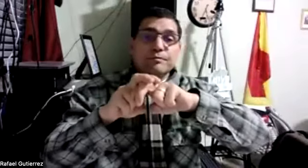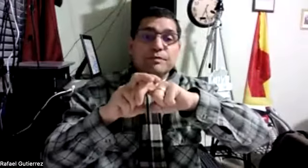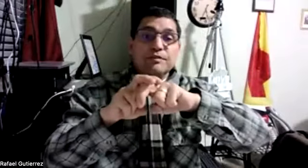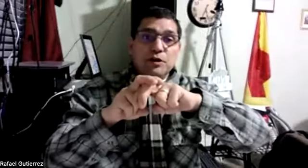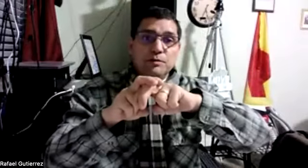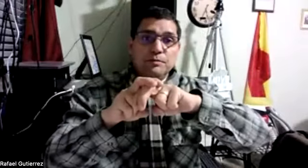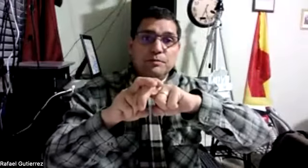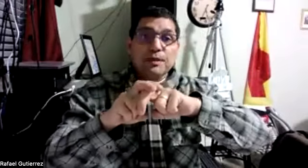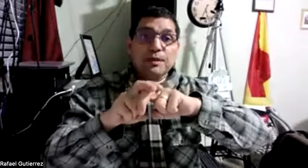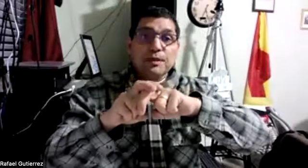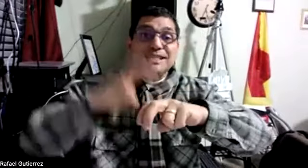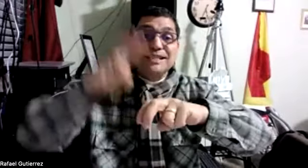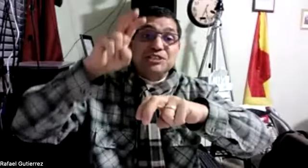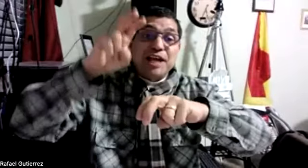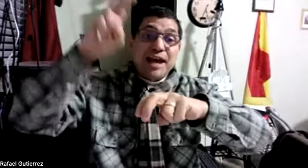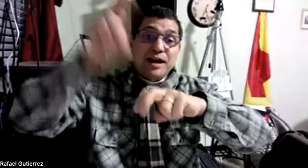the verb. Sit, okay. Chair is